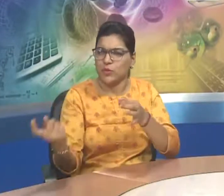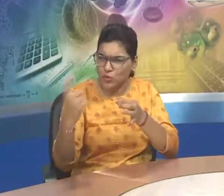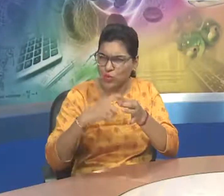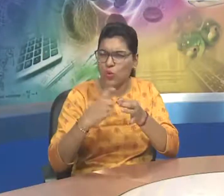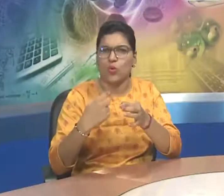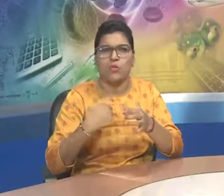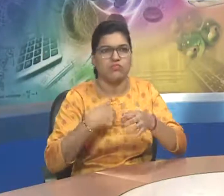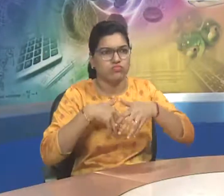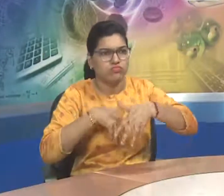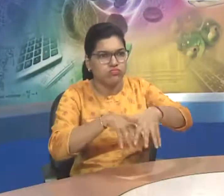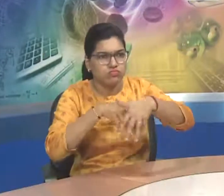Participate